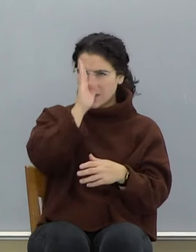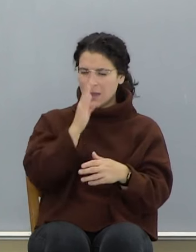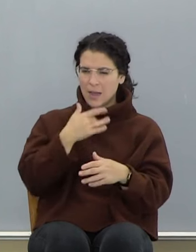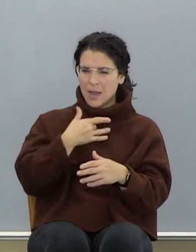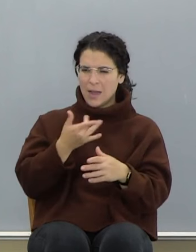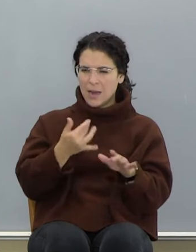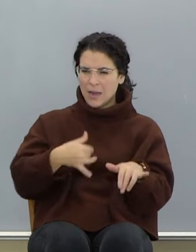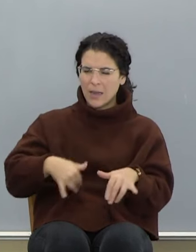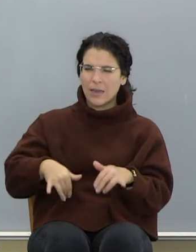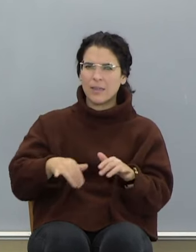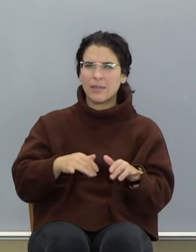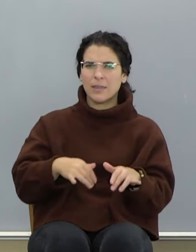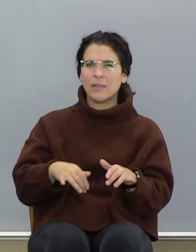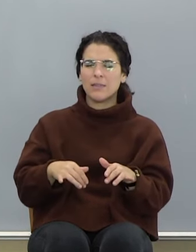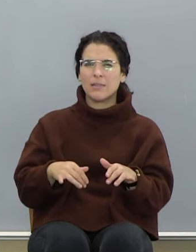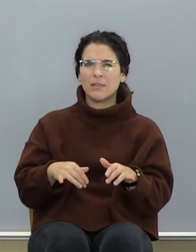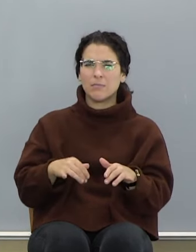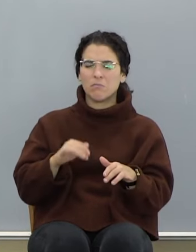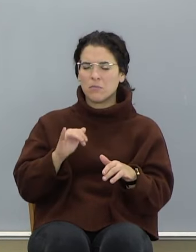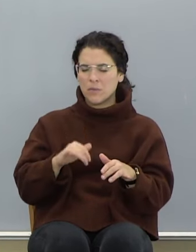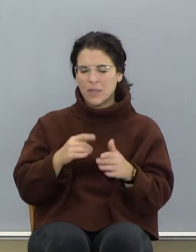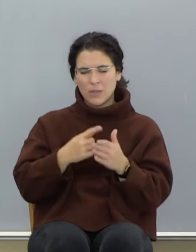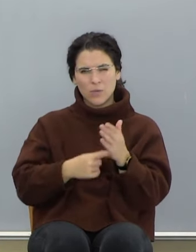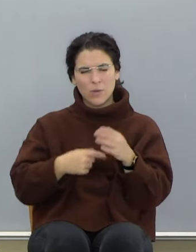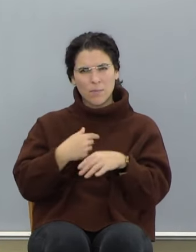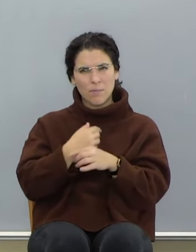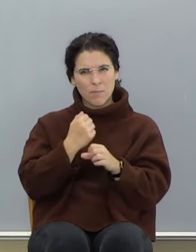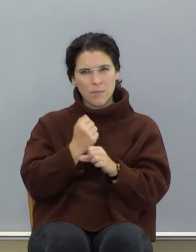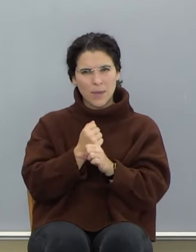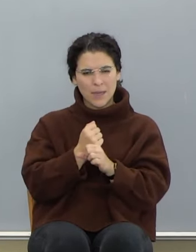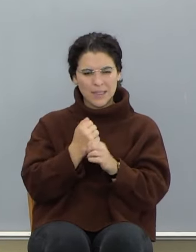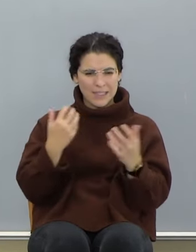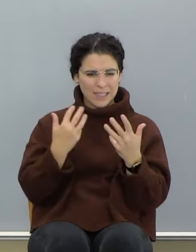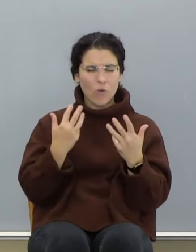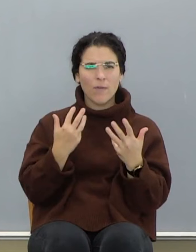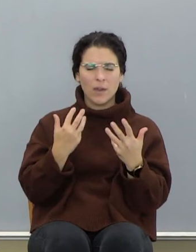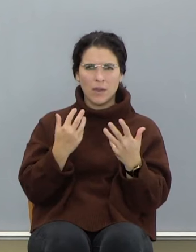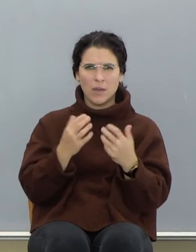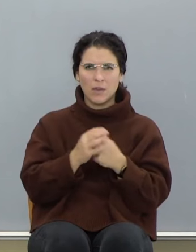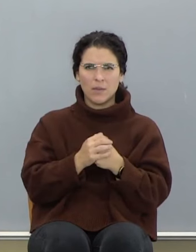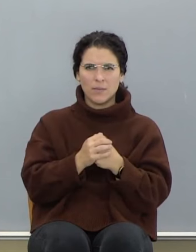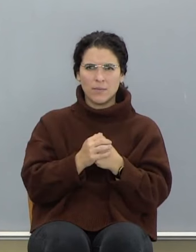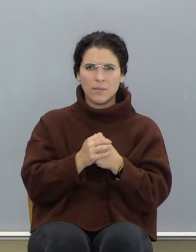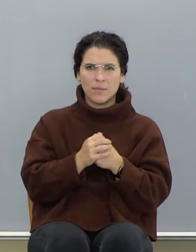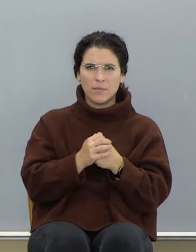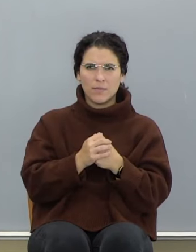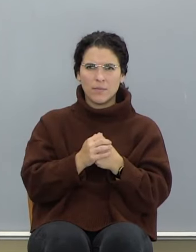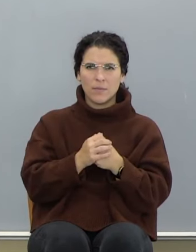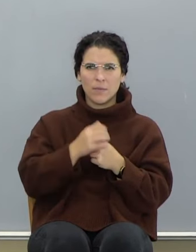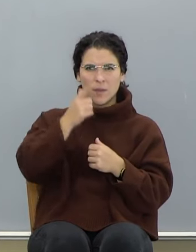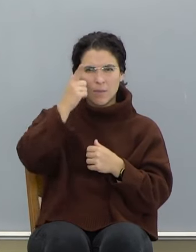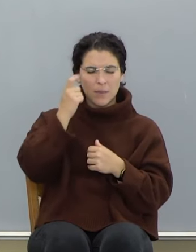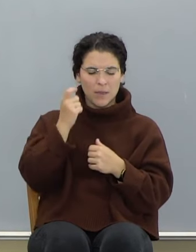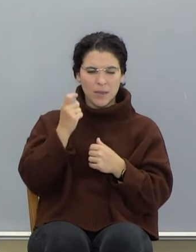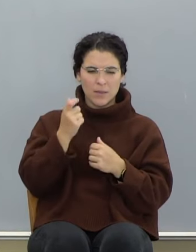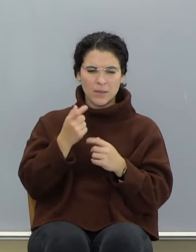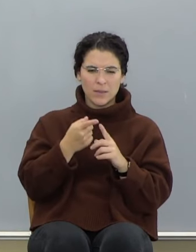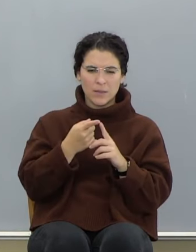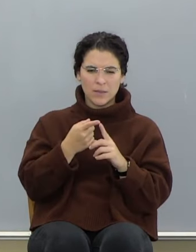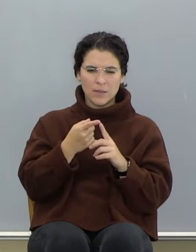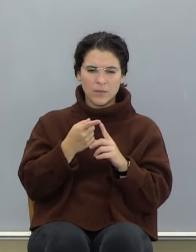Godlikeness. That's what makes it terrifying. Because it comes